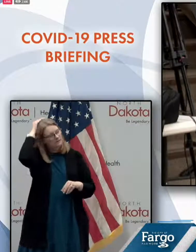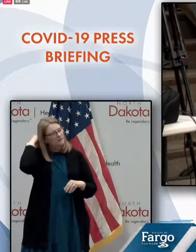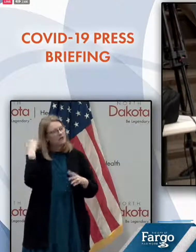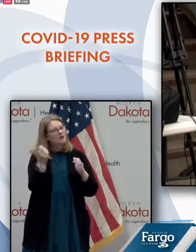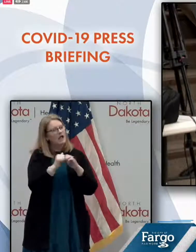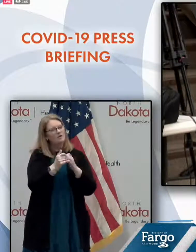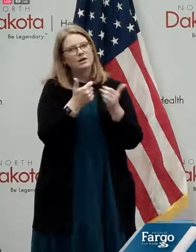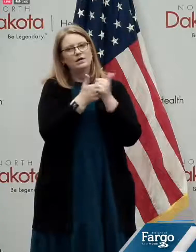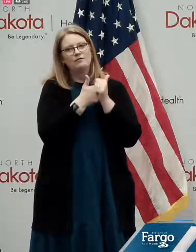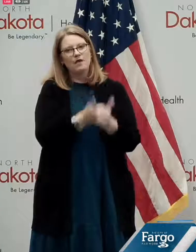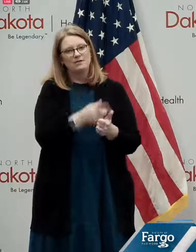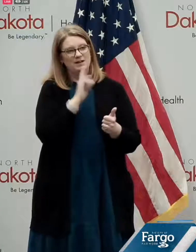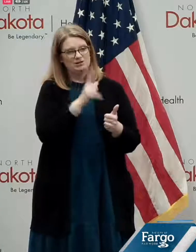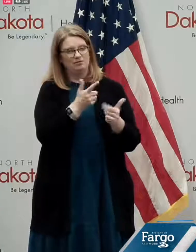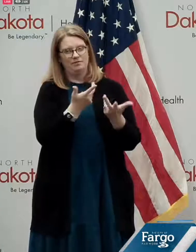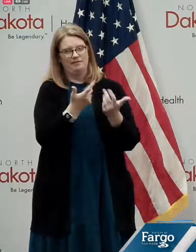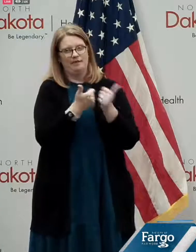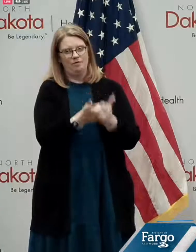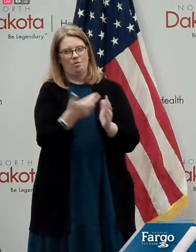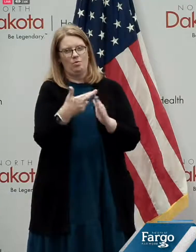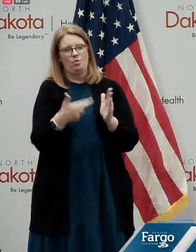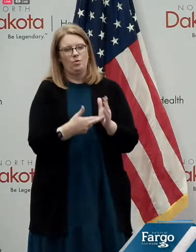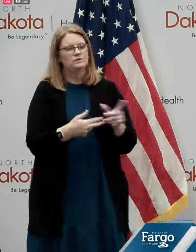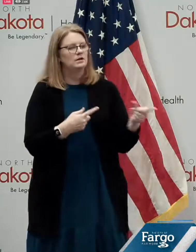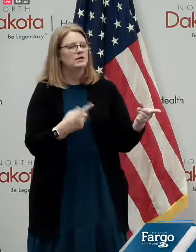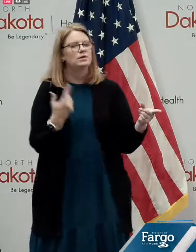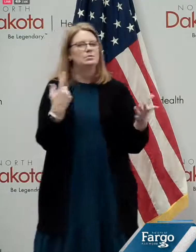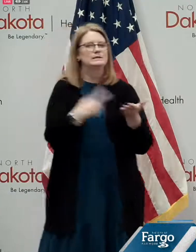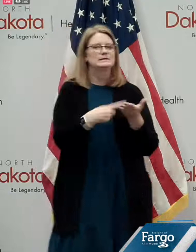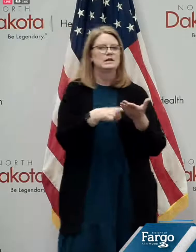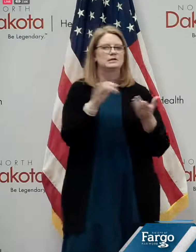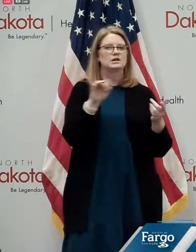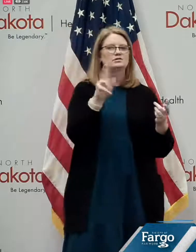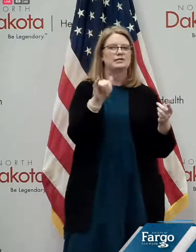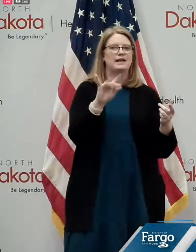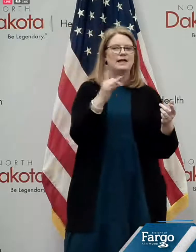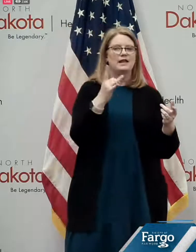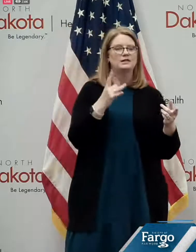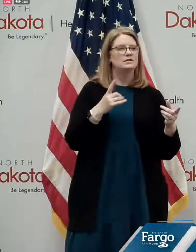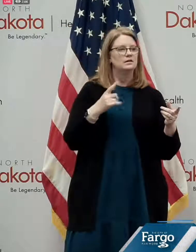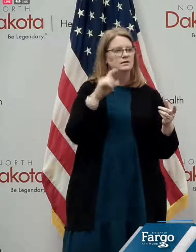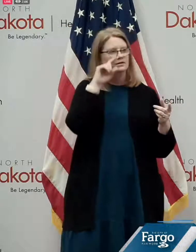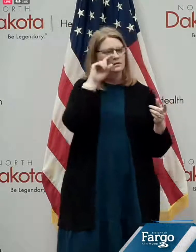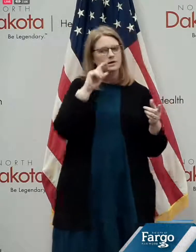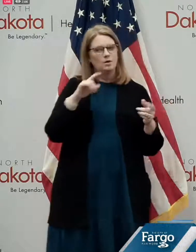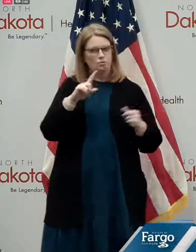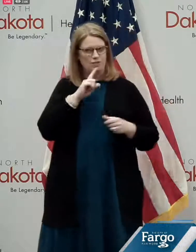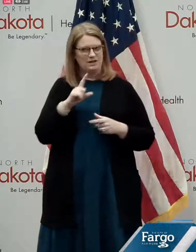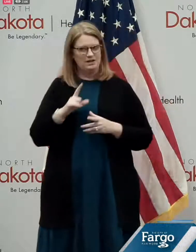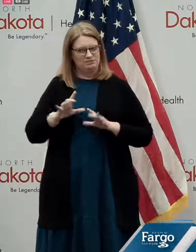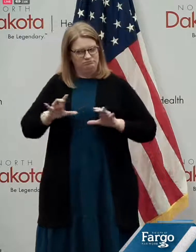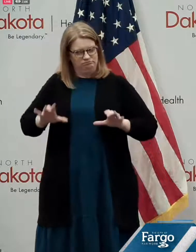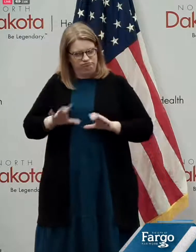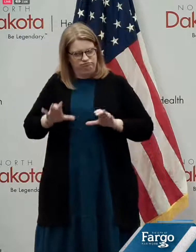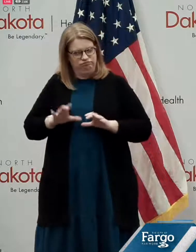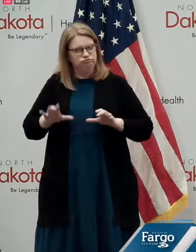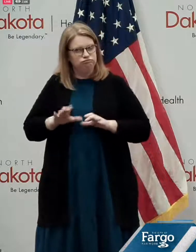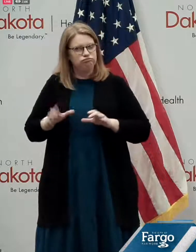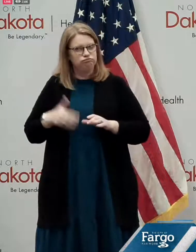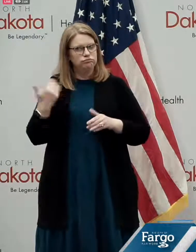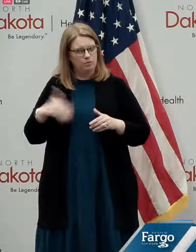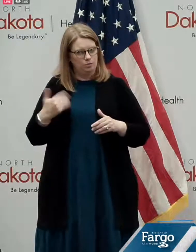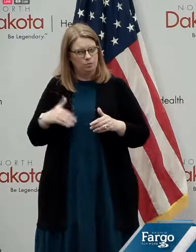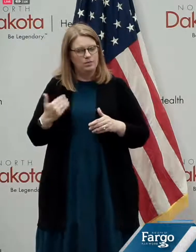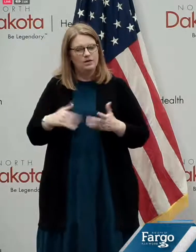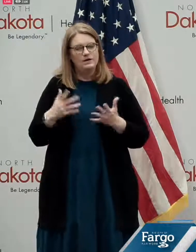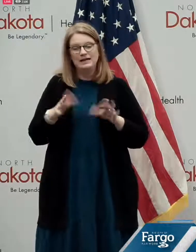do? So I think we talked a little bit about this on July 8th. We are going to have a fairly robust process on the back end. Again, it's important that we